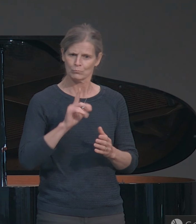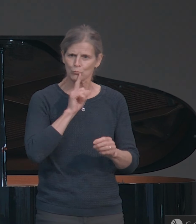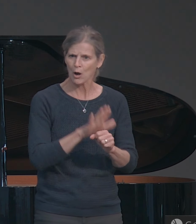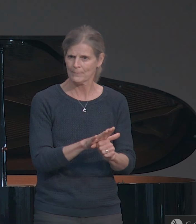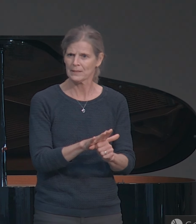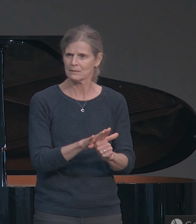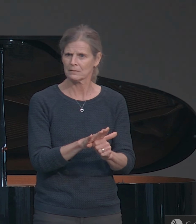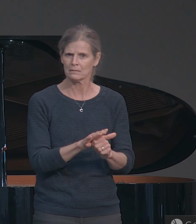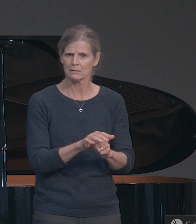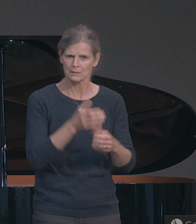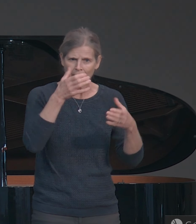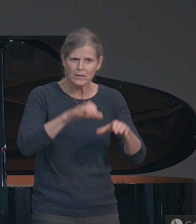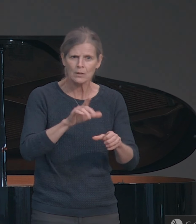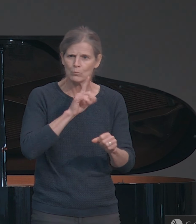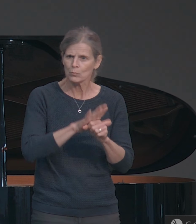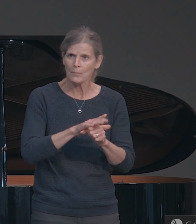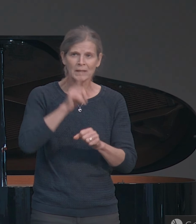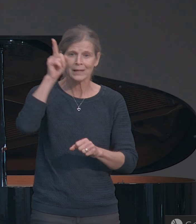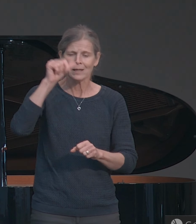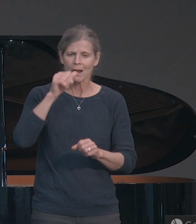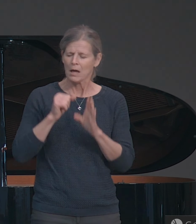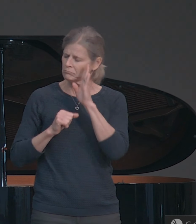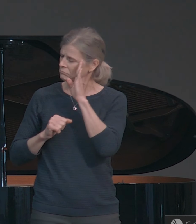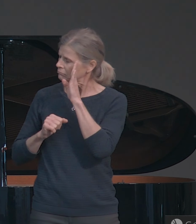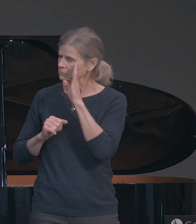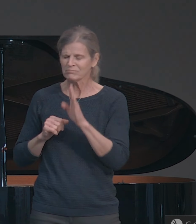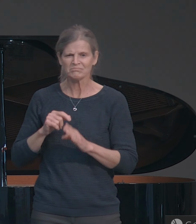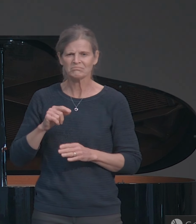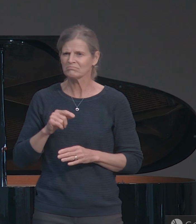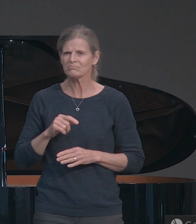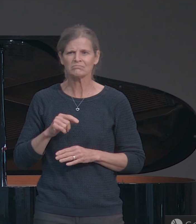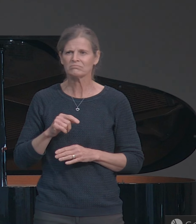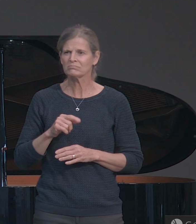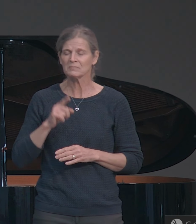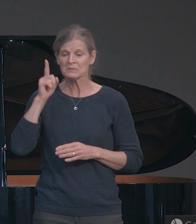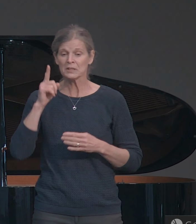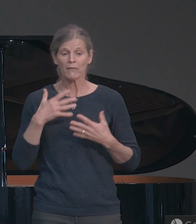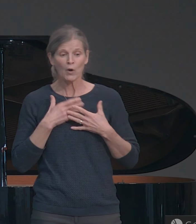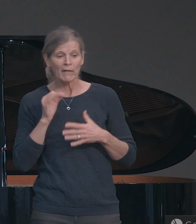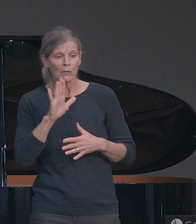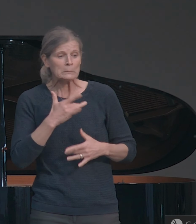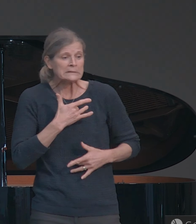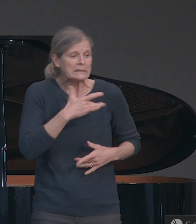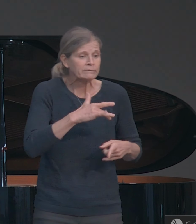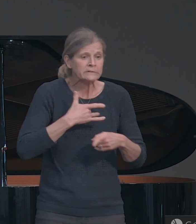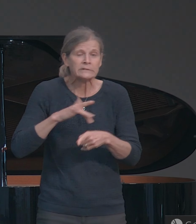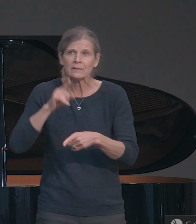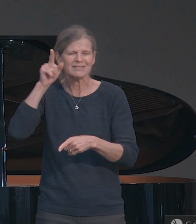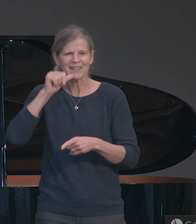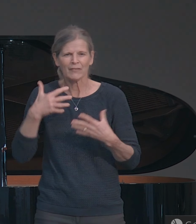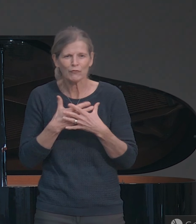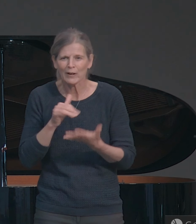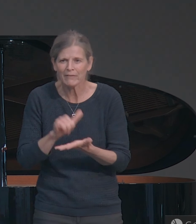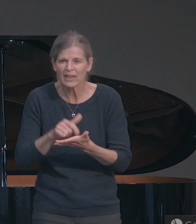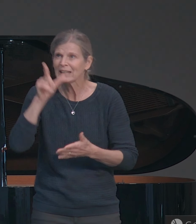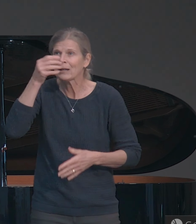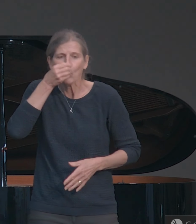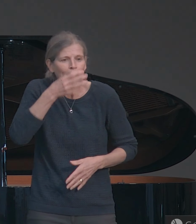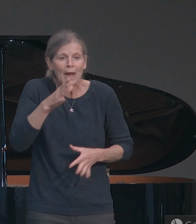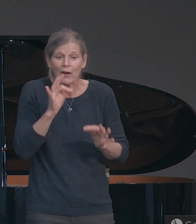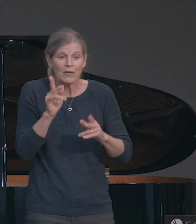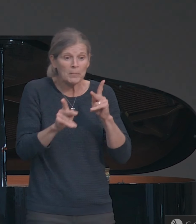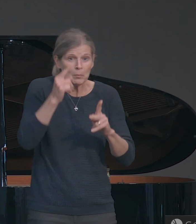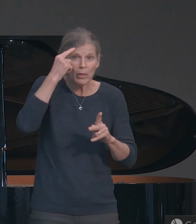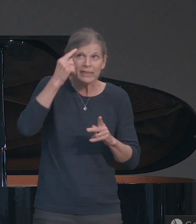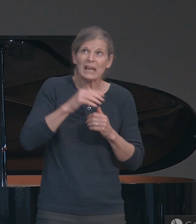promise. God doesn't turn his back on that. He's not afraid of modern sensibilities. He doesn't really care if people think